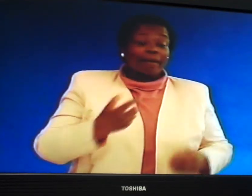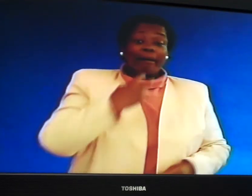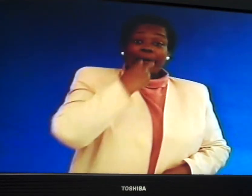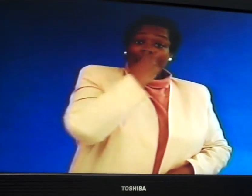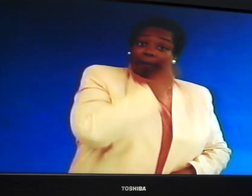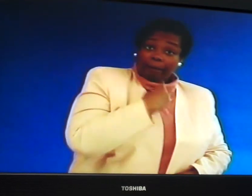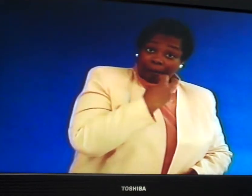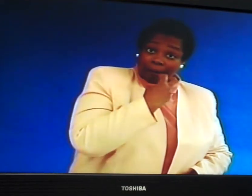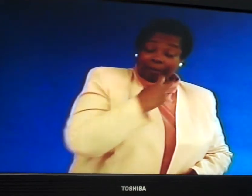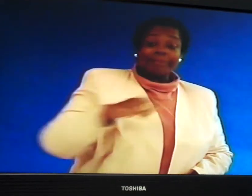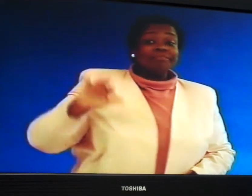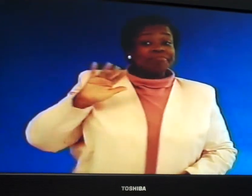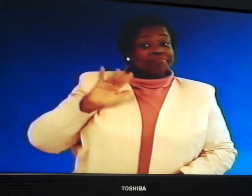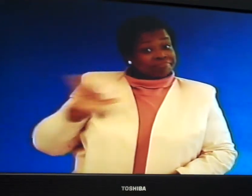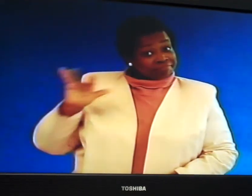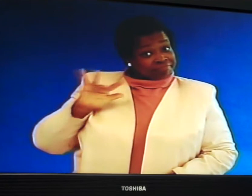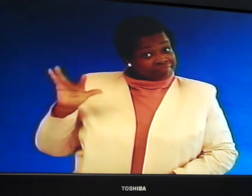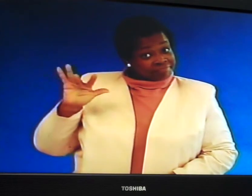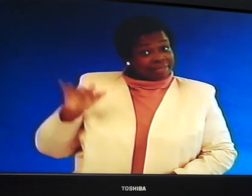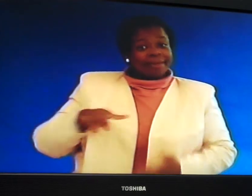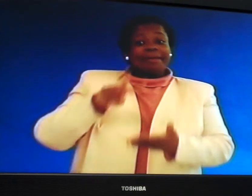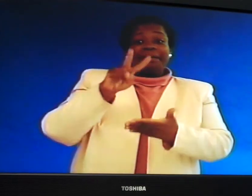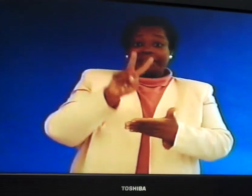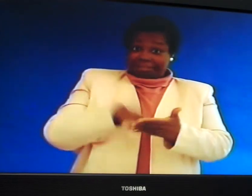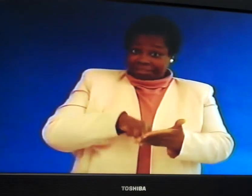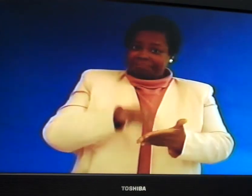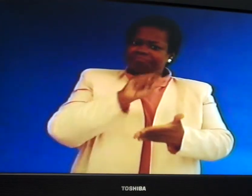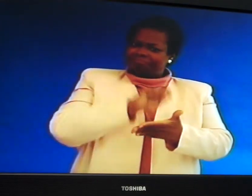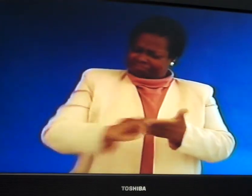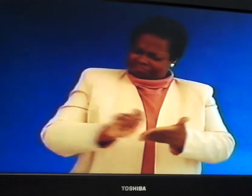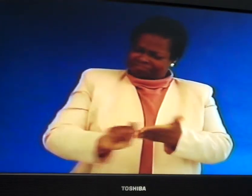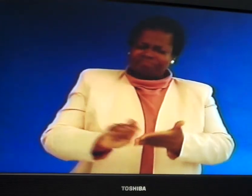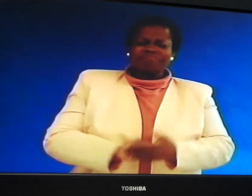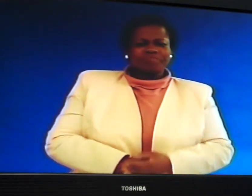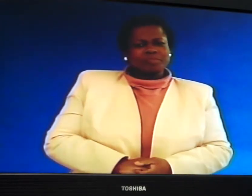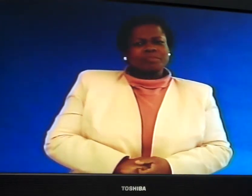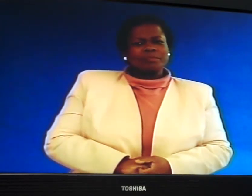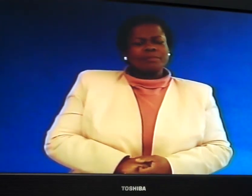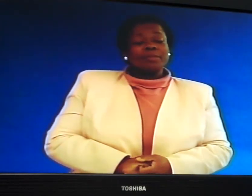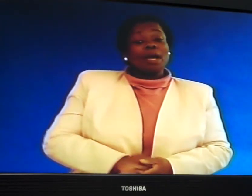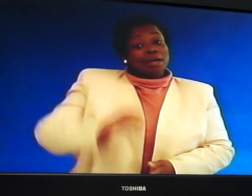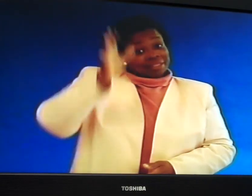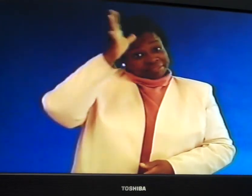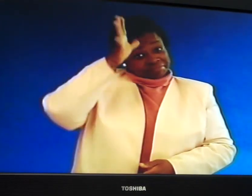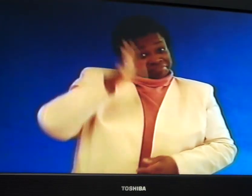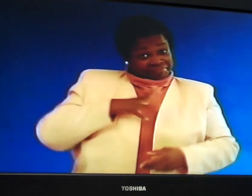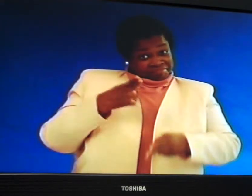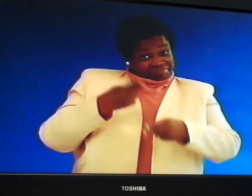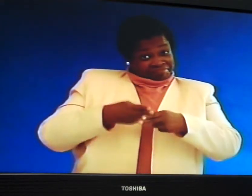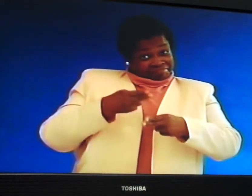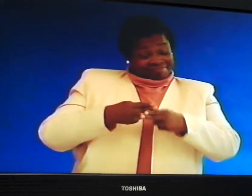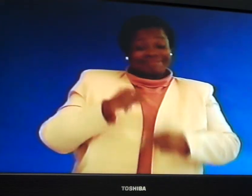of teaching oral and fingerspelling. And second, writing.